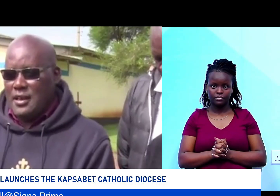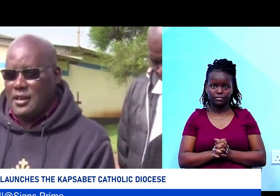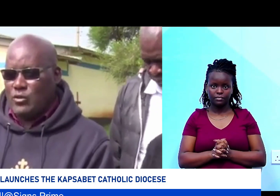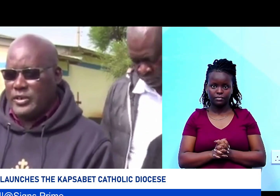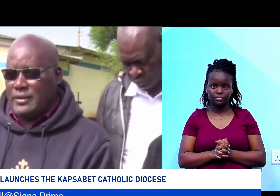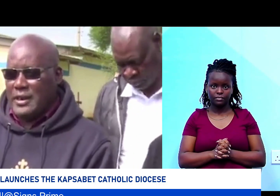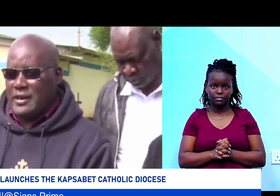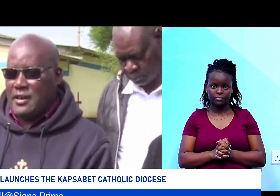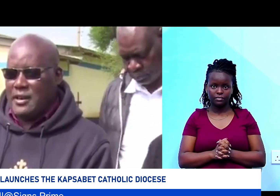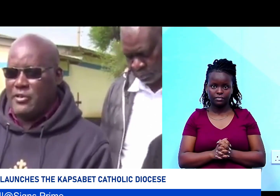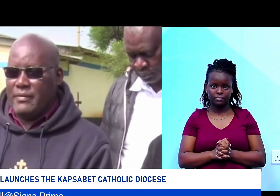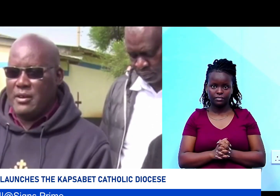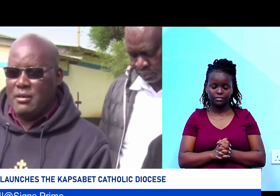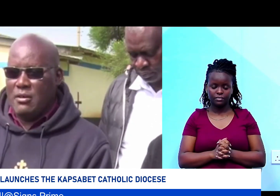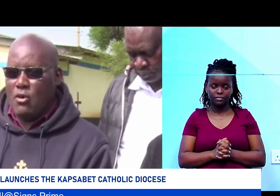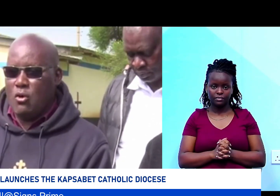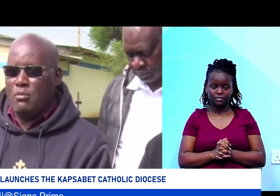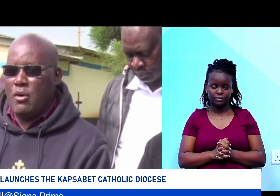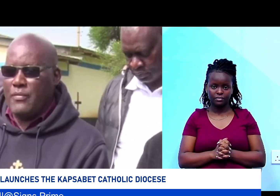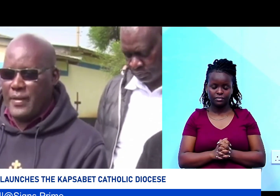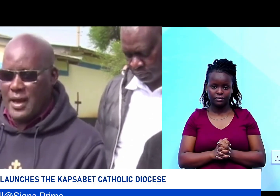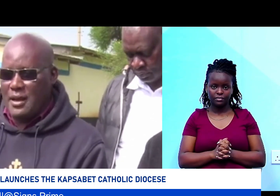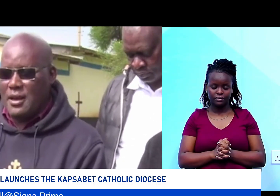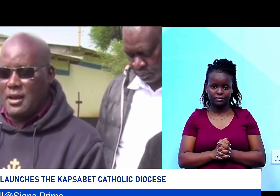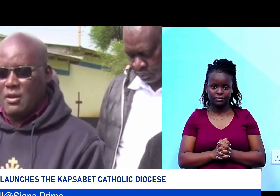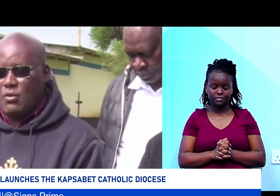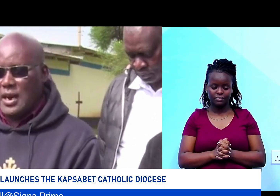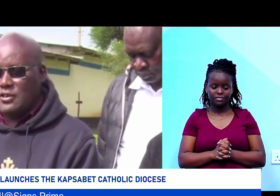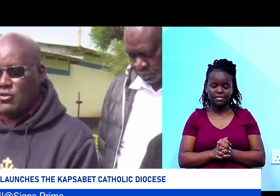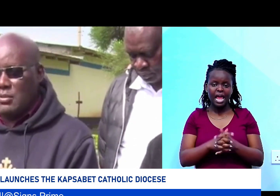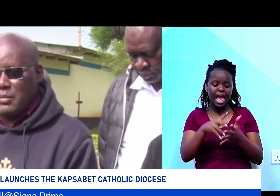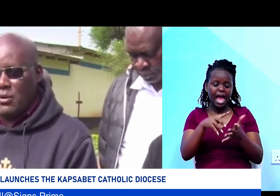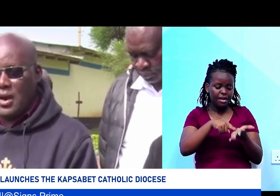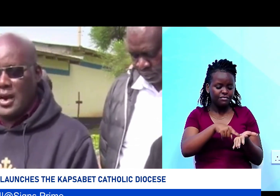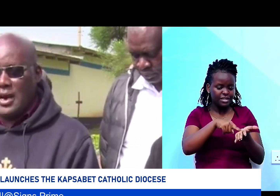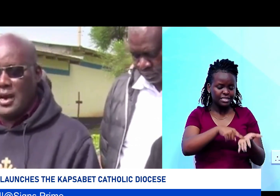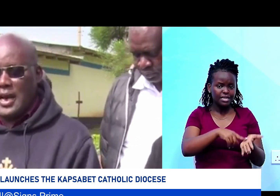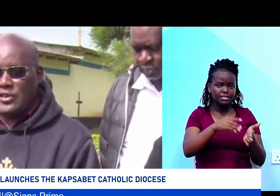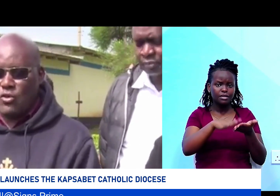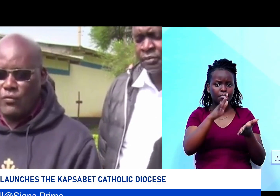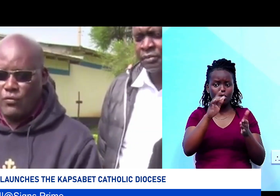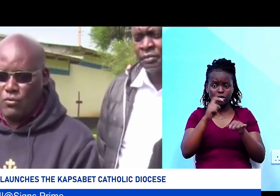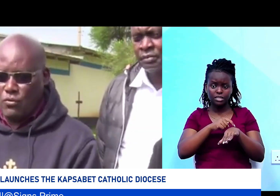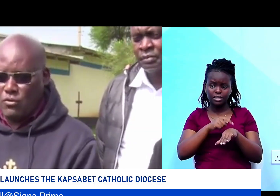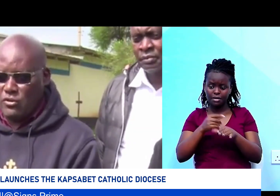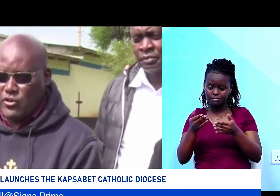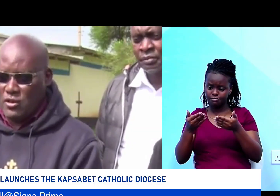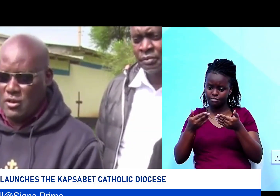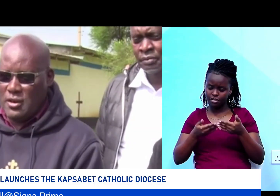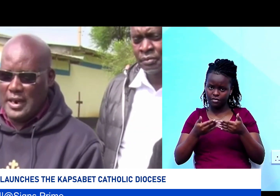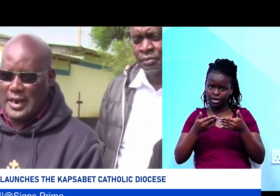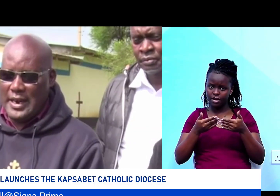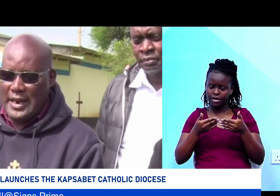It was even driven home more further wakati tumepewa Askofu John Lelei.